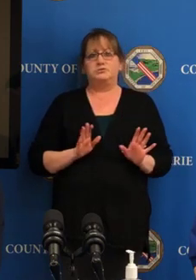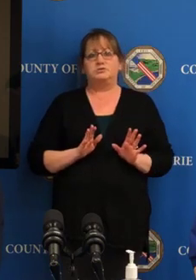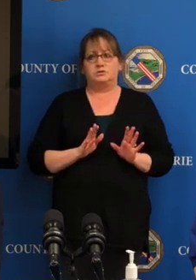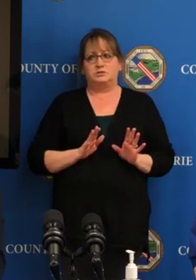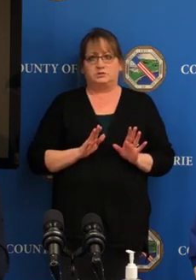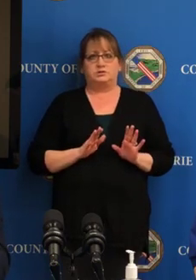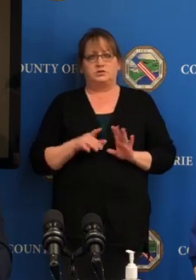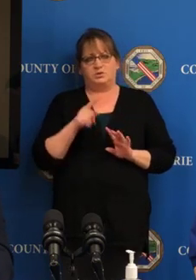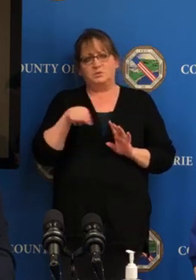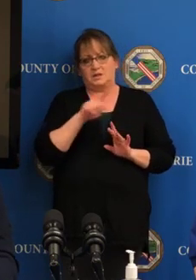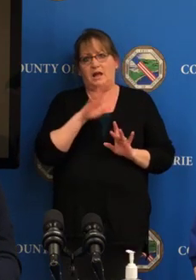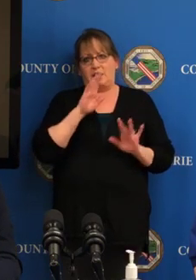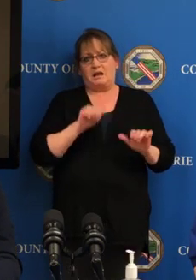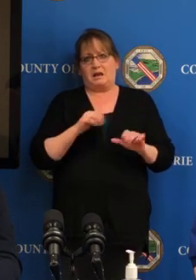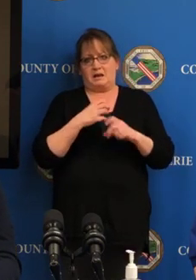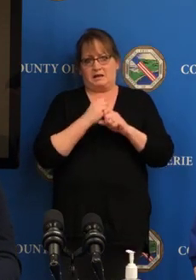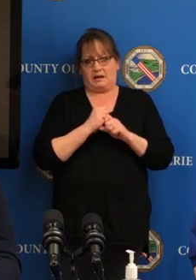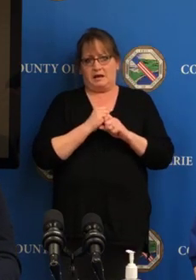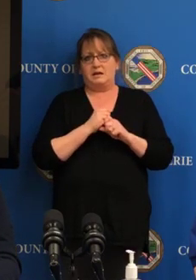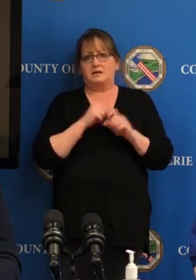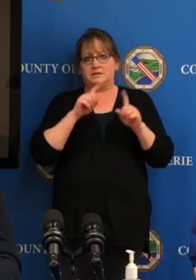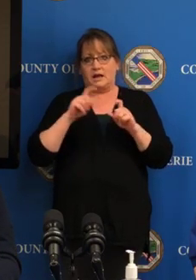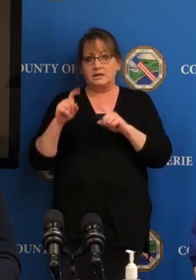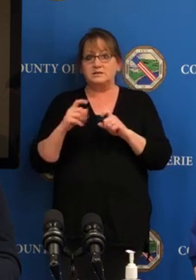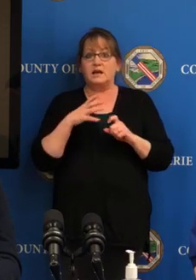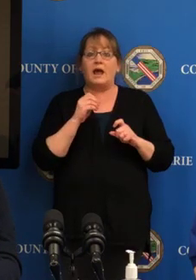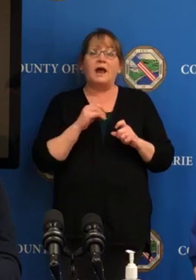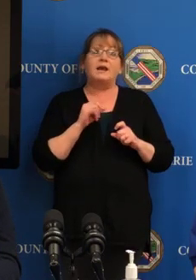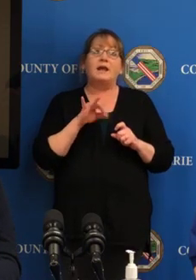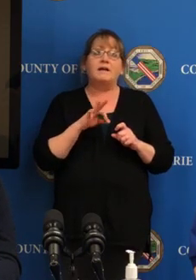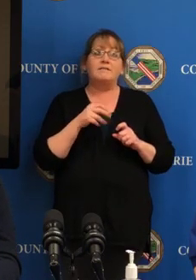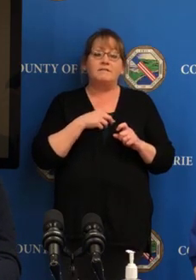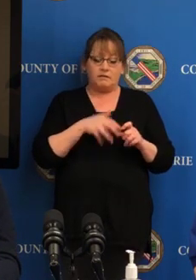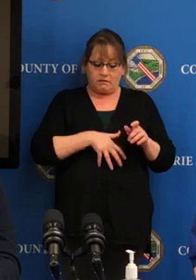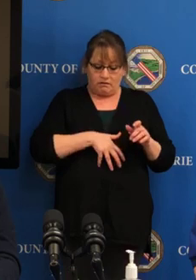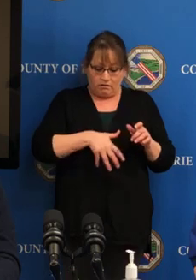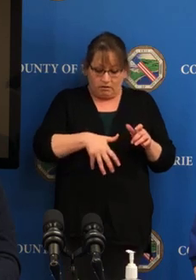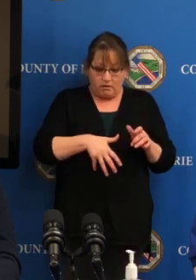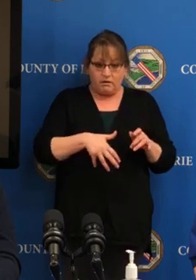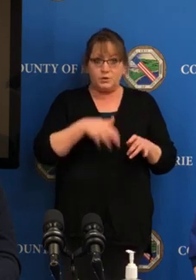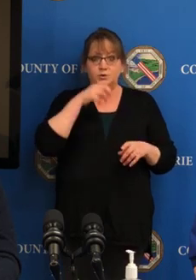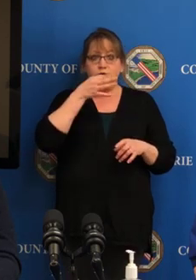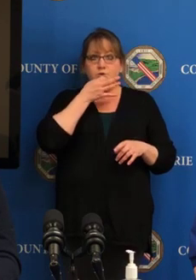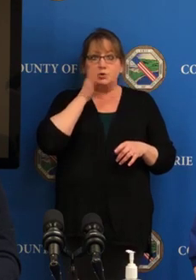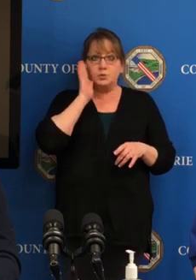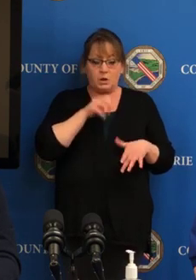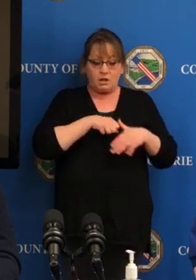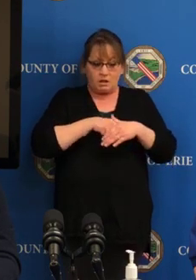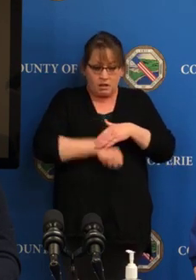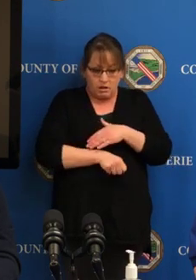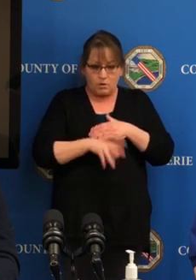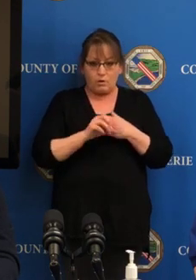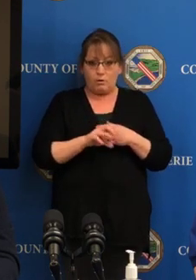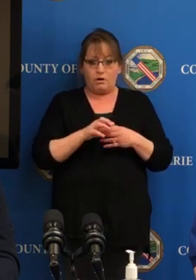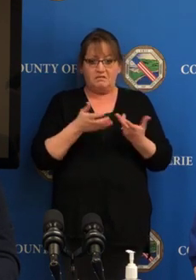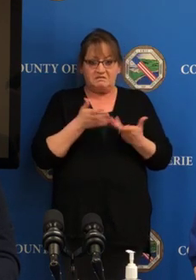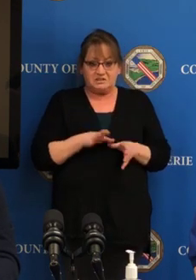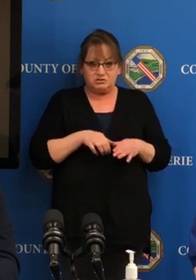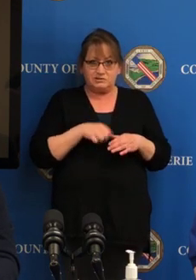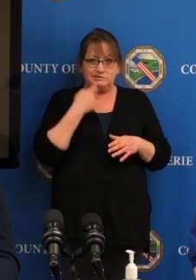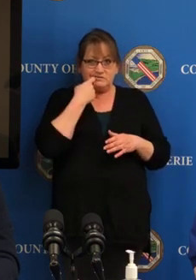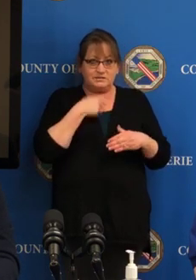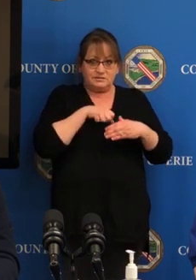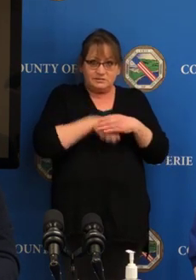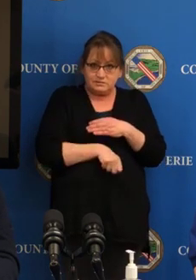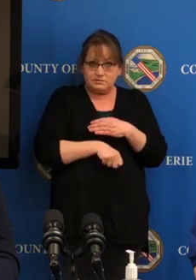enforcement. And a perinatal symptomatic mom. So if you're about to give birth or have just given birth and you're showing the symptoms,